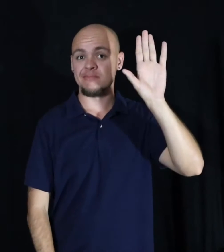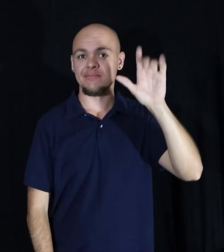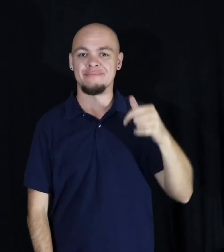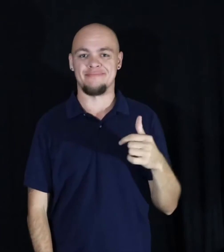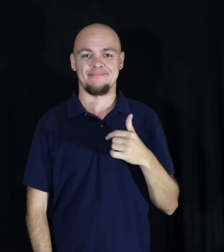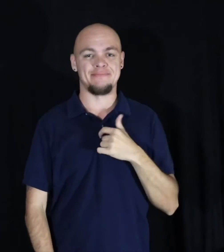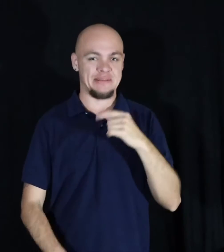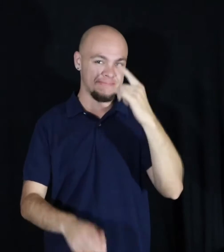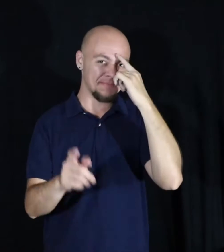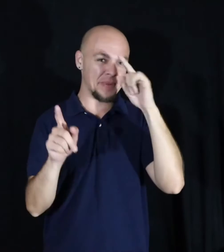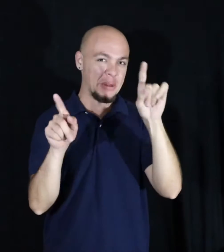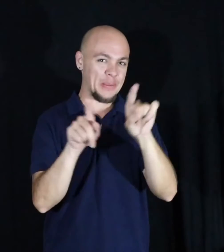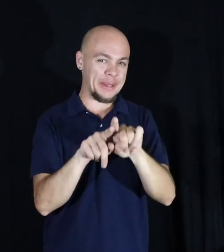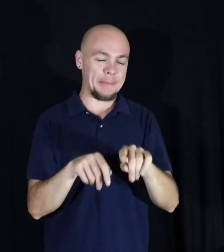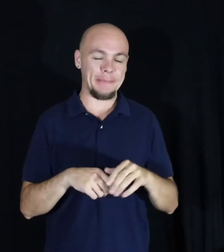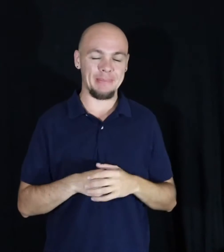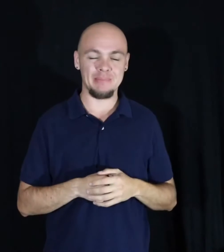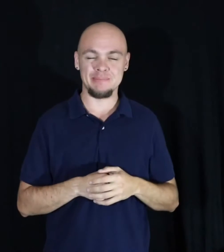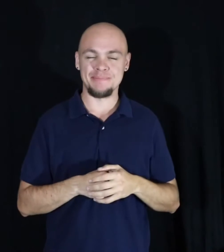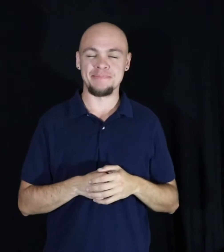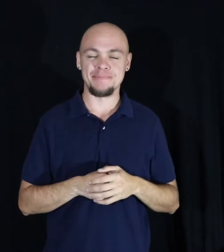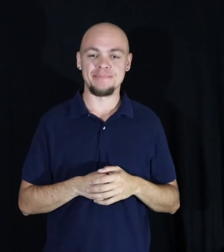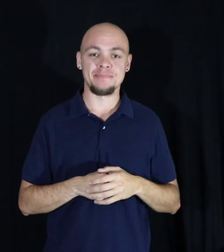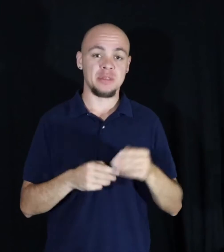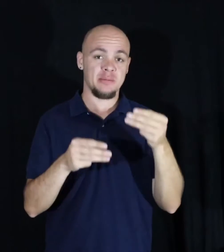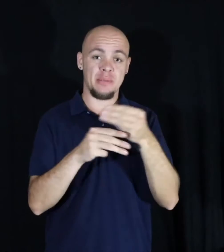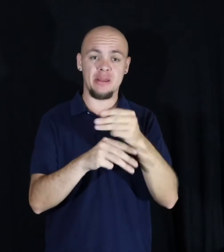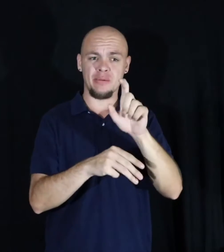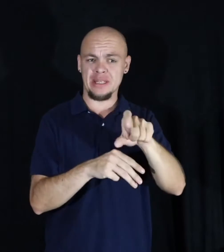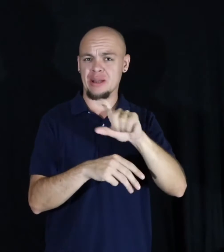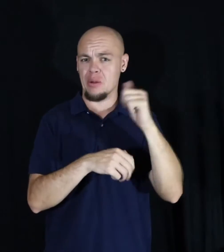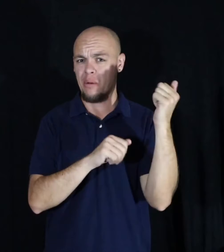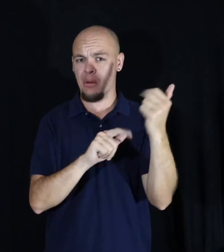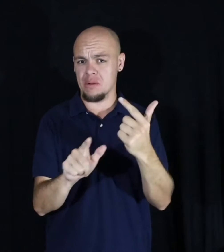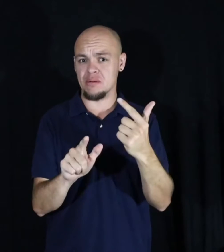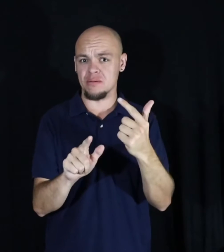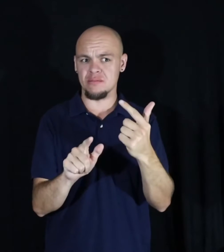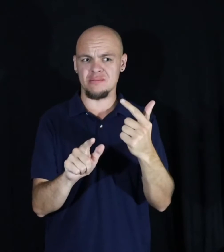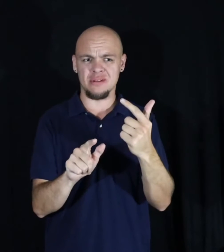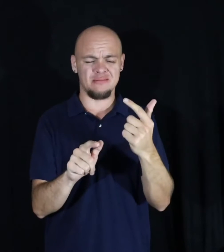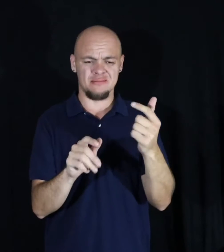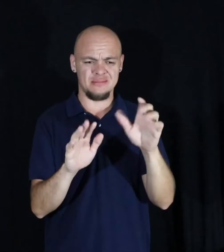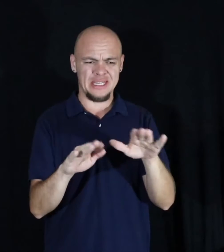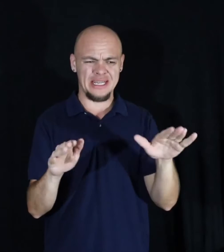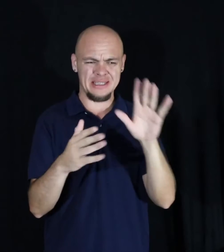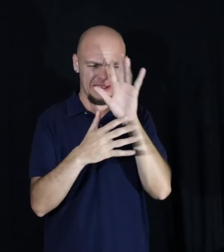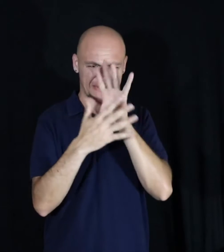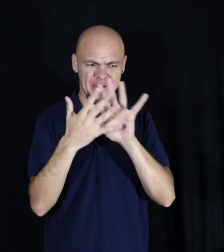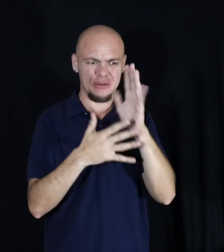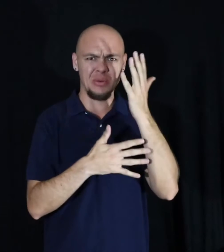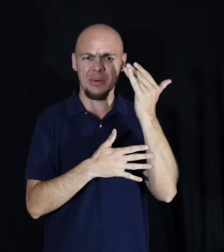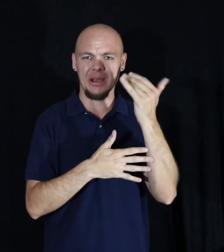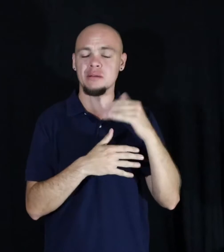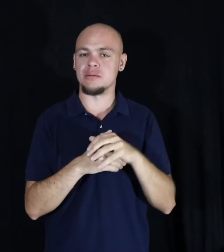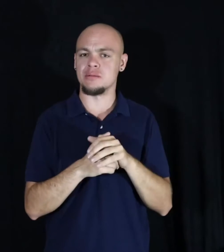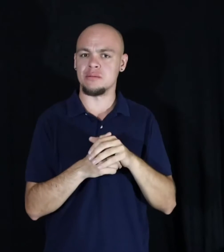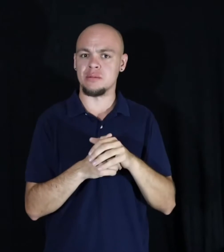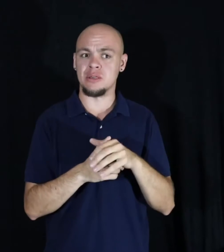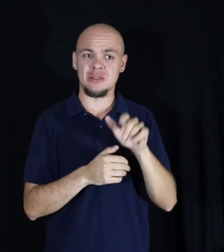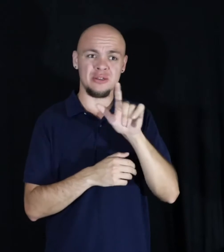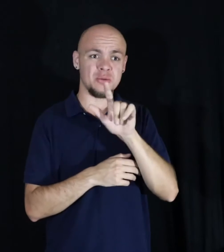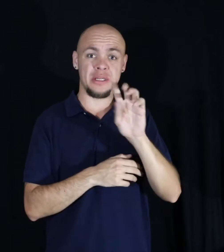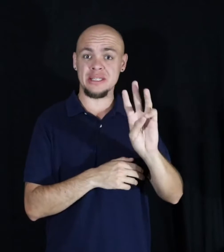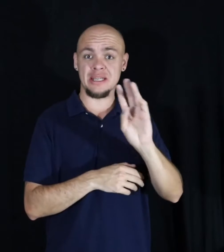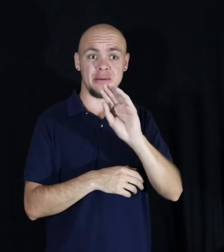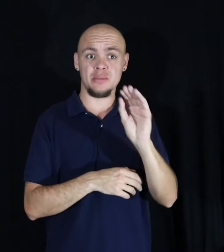I'm with you. We all need math, but why are so many kids confused by it? Is it because only 26%